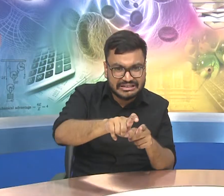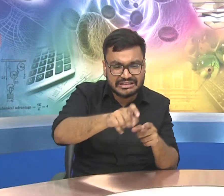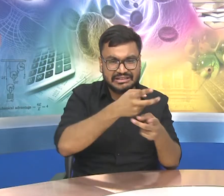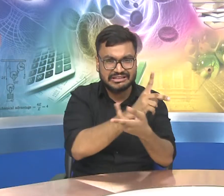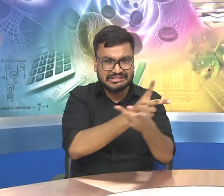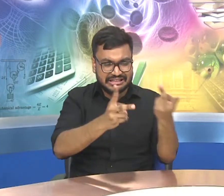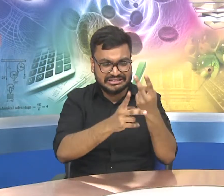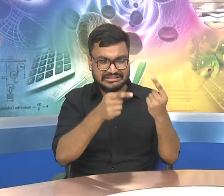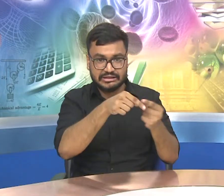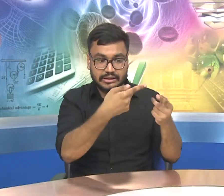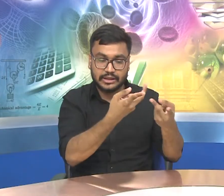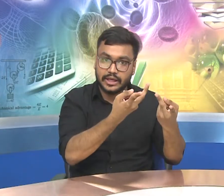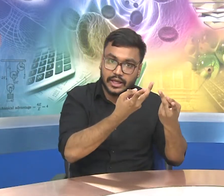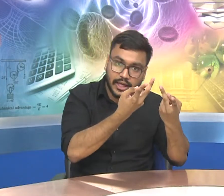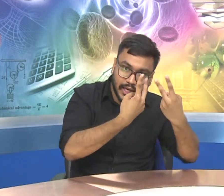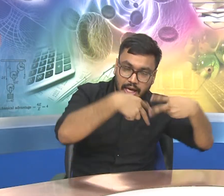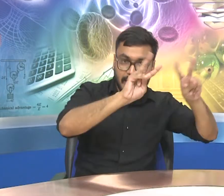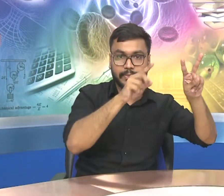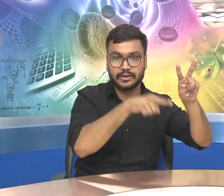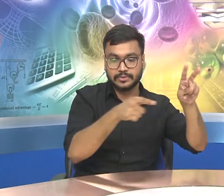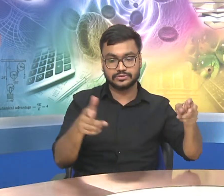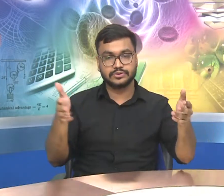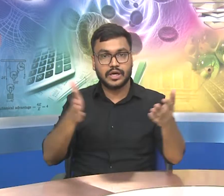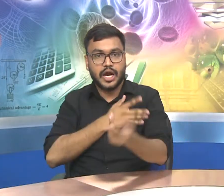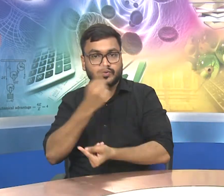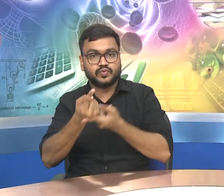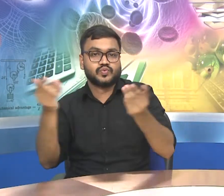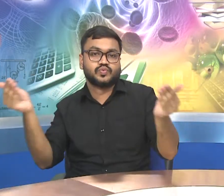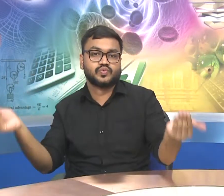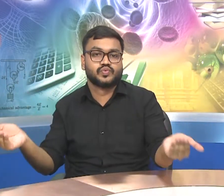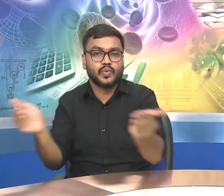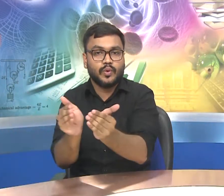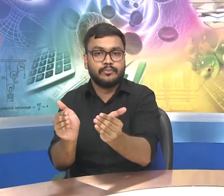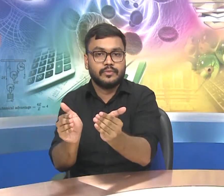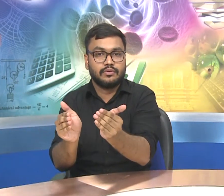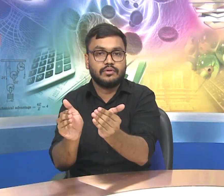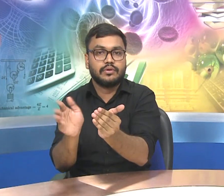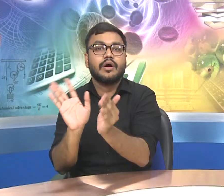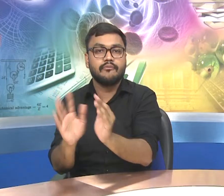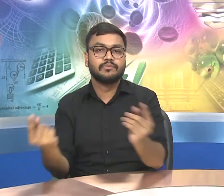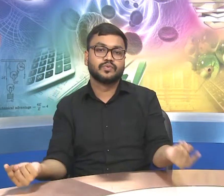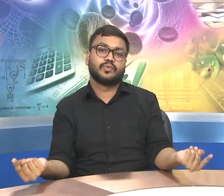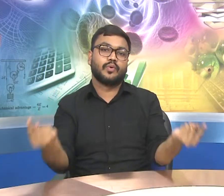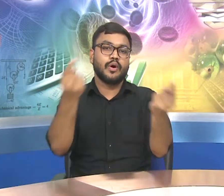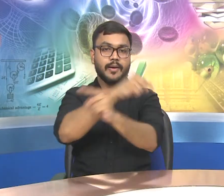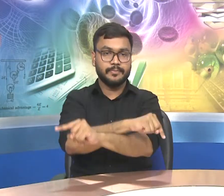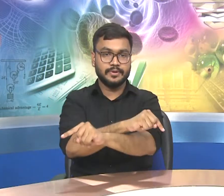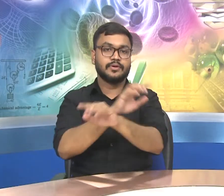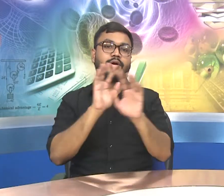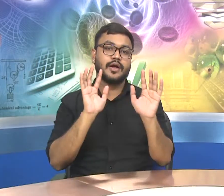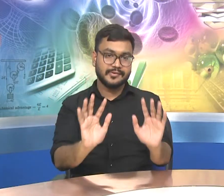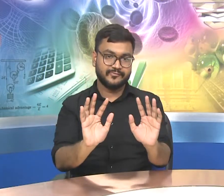that many caterpillars and insects feed on a single tree.